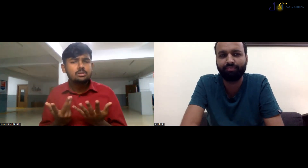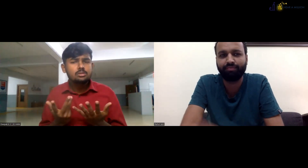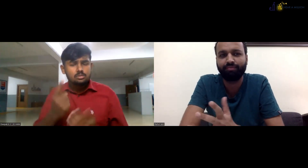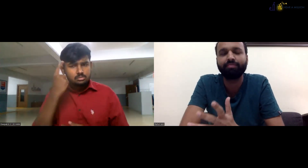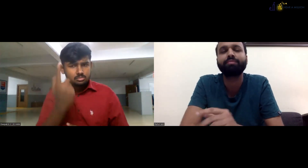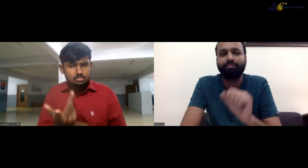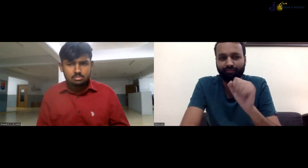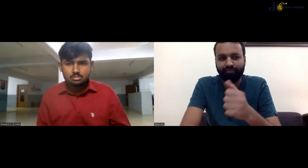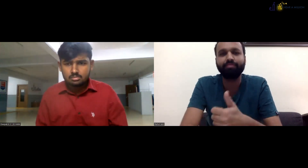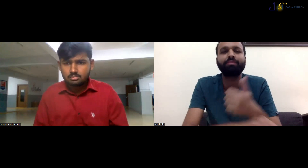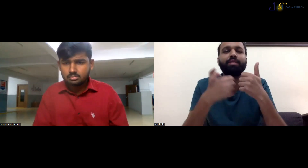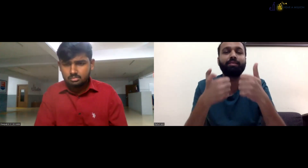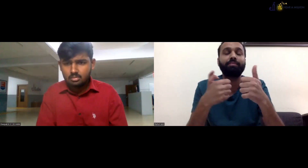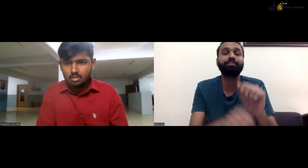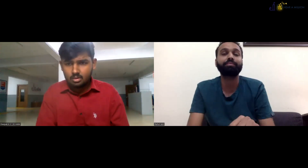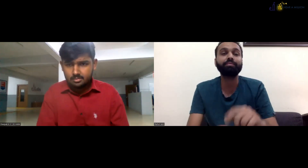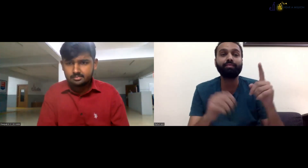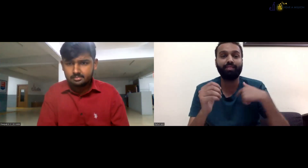communicate with foreign people?